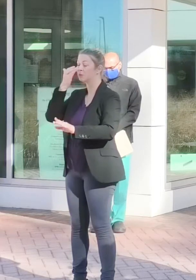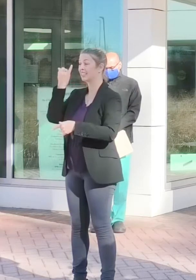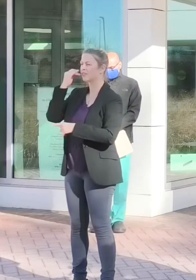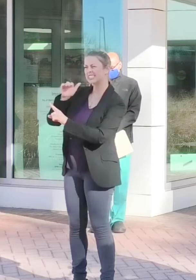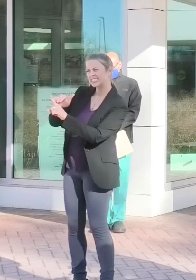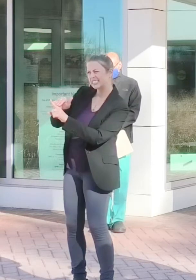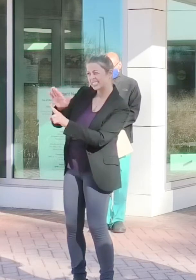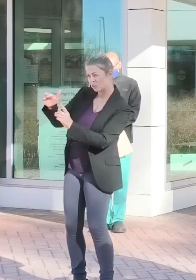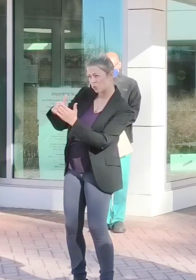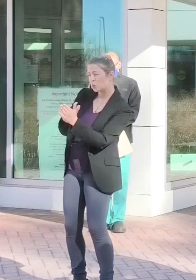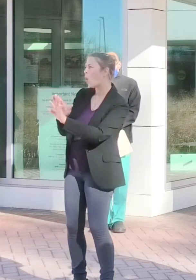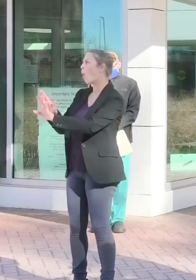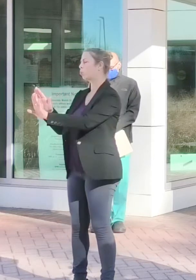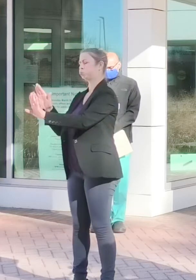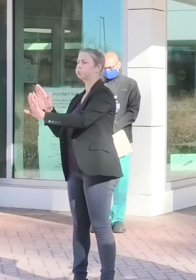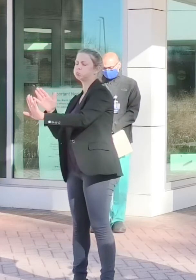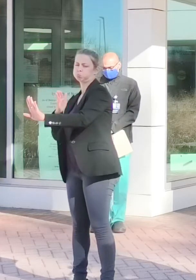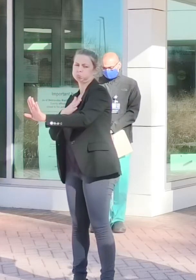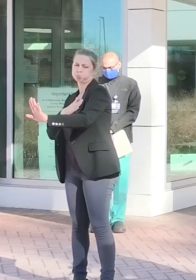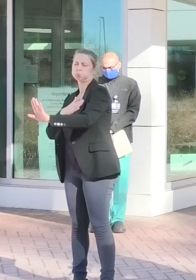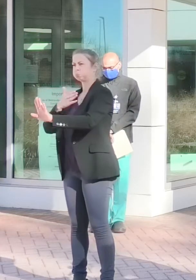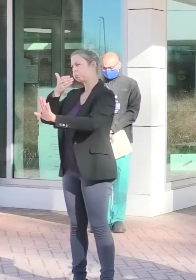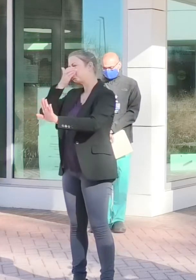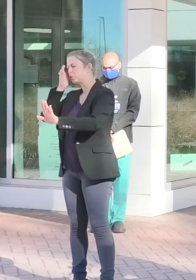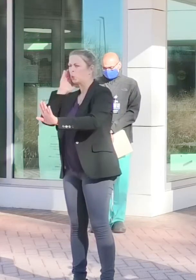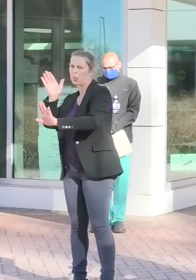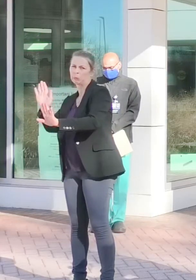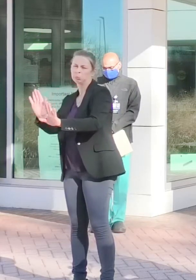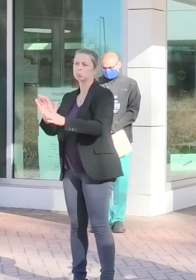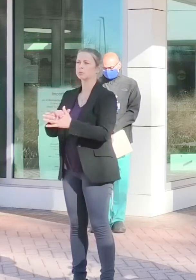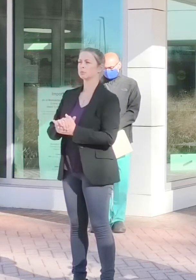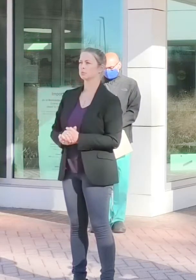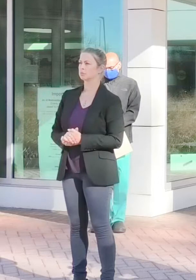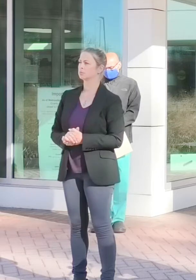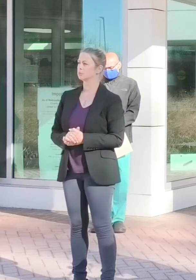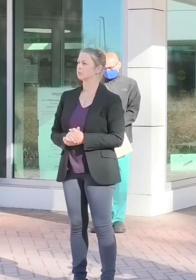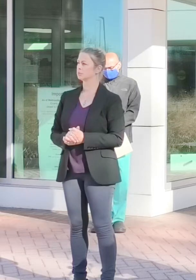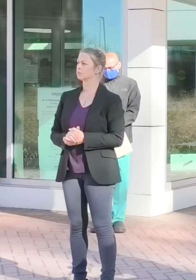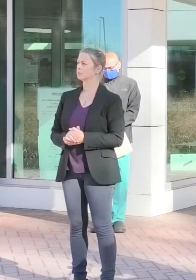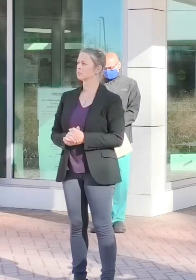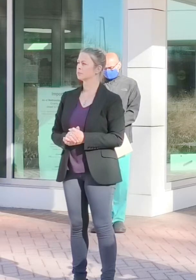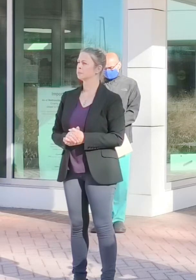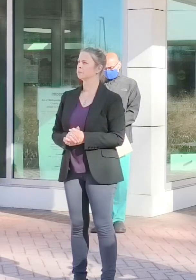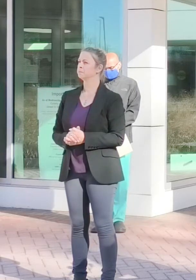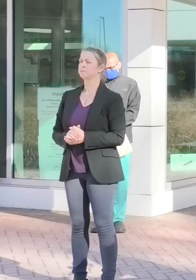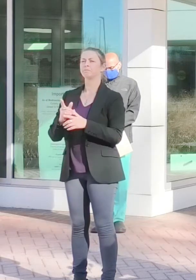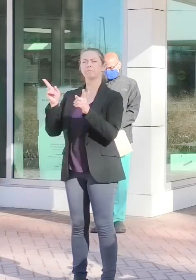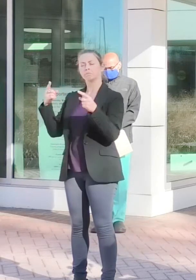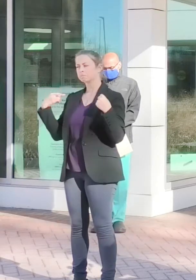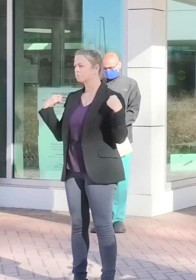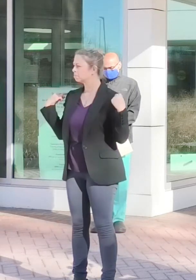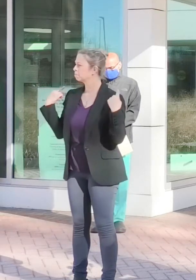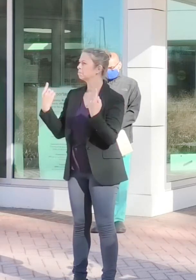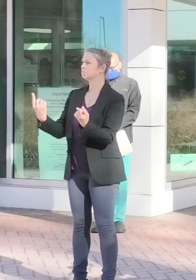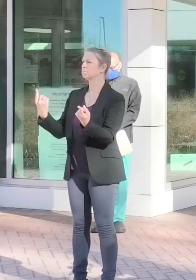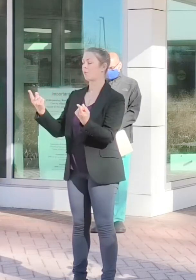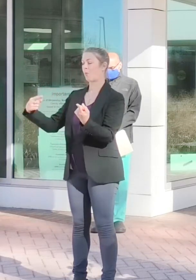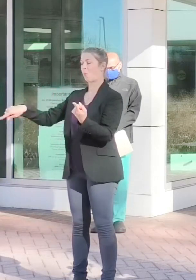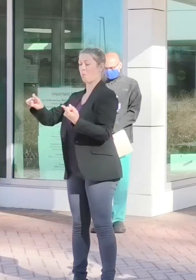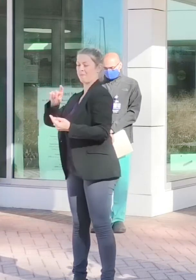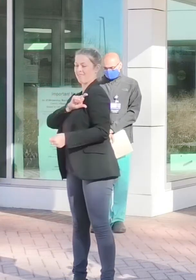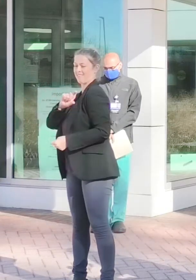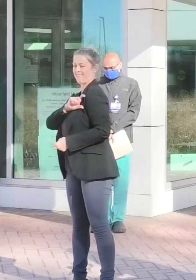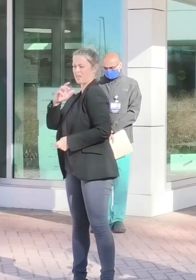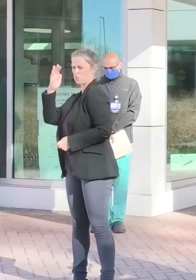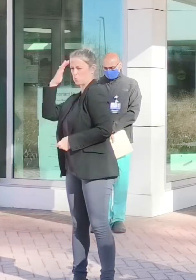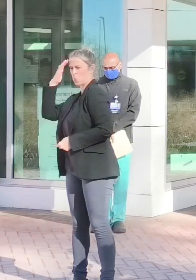of the rules or educated about the requirements. From the beginning, our officers knew that